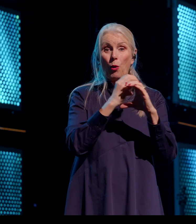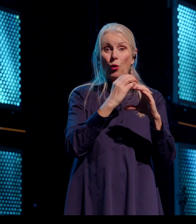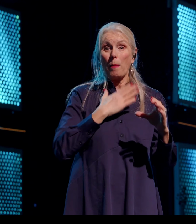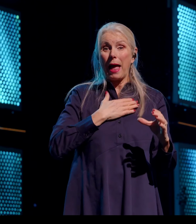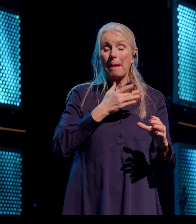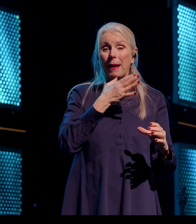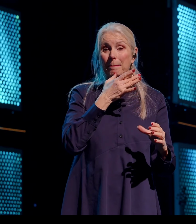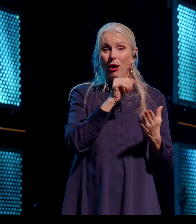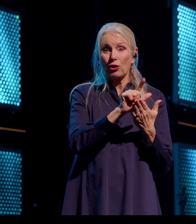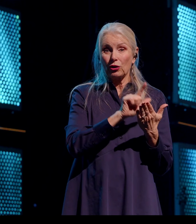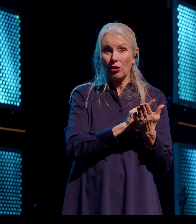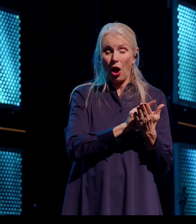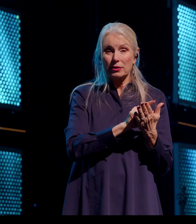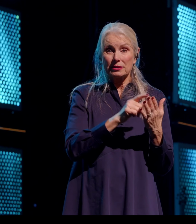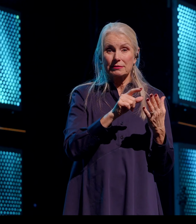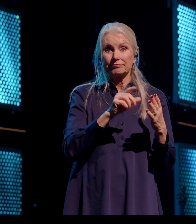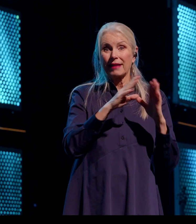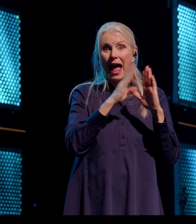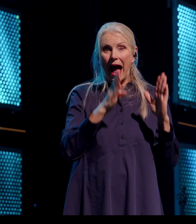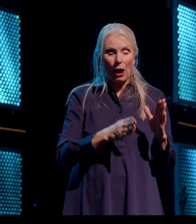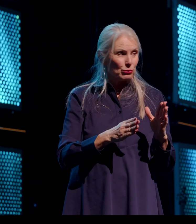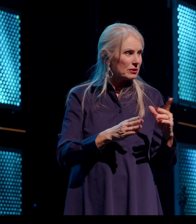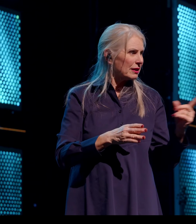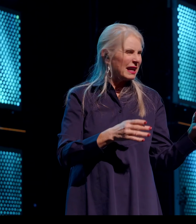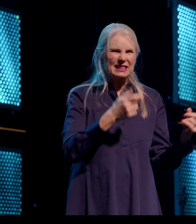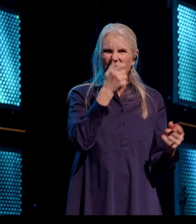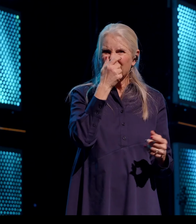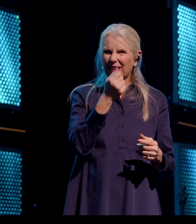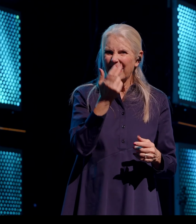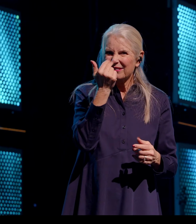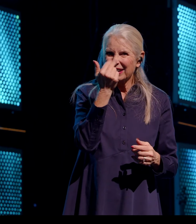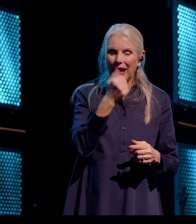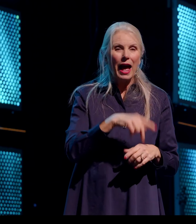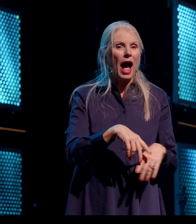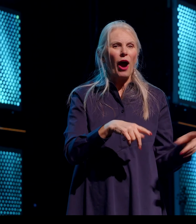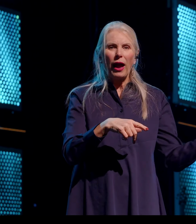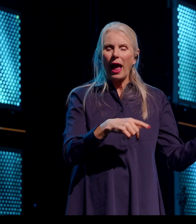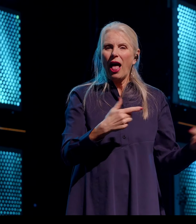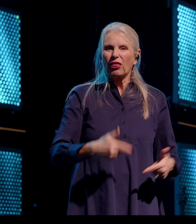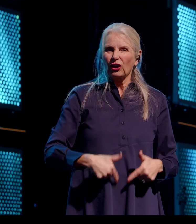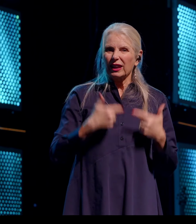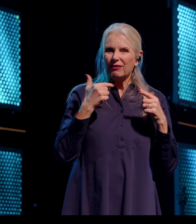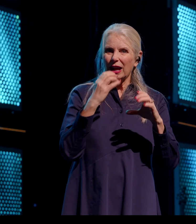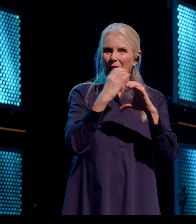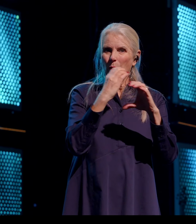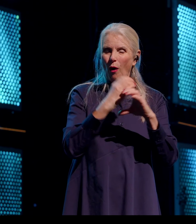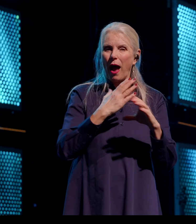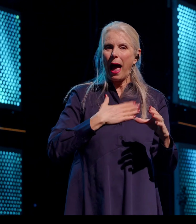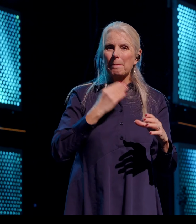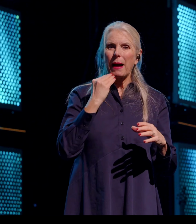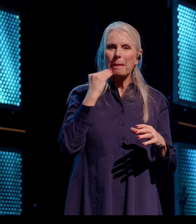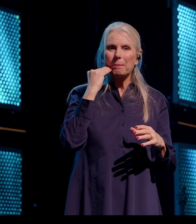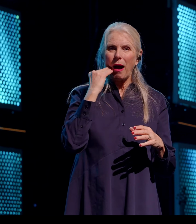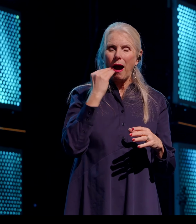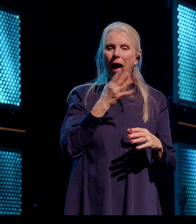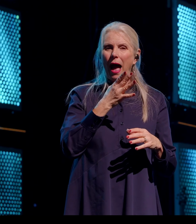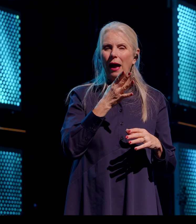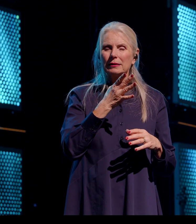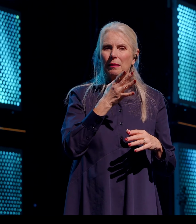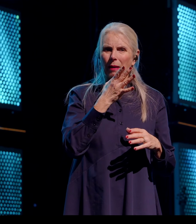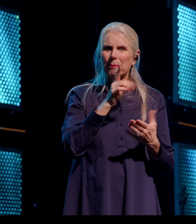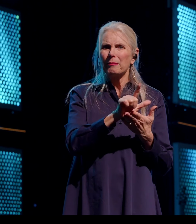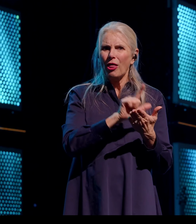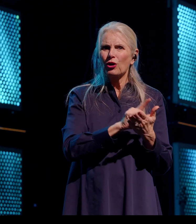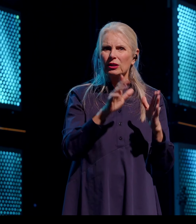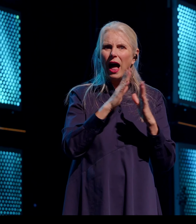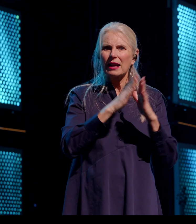enough, Kendall and Gina are living in a motorhome at my mother-in-law's house. I'm like, this isn't a good look for the church. All these people not living in homes, living in motorhomes at my